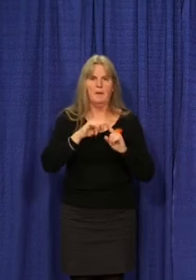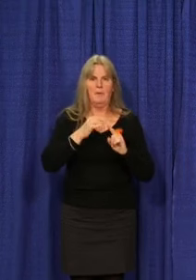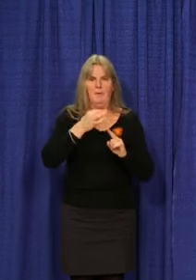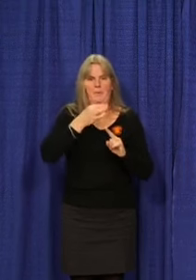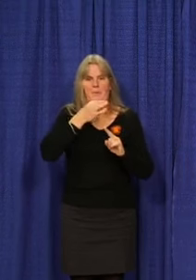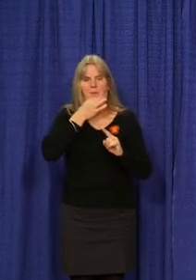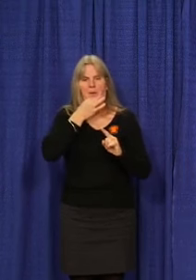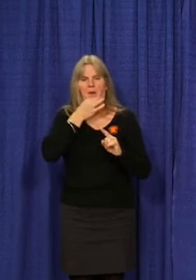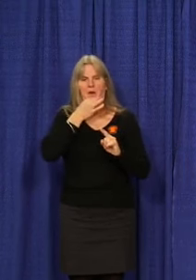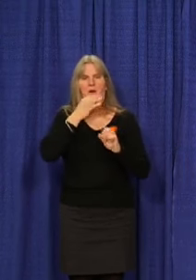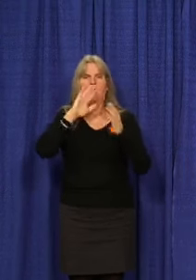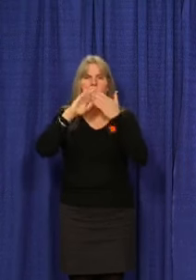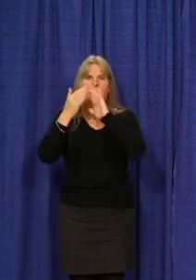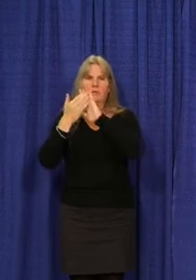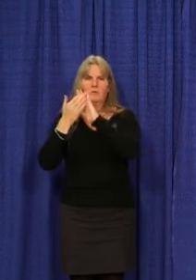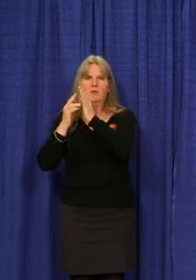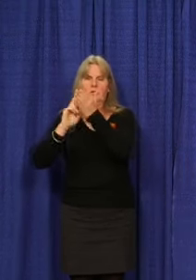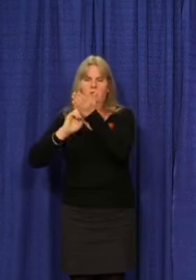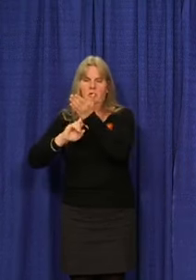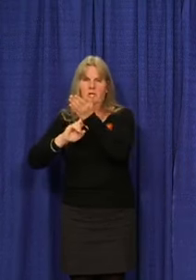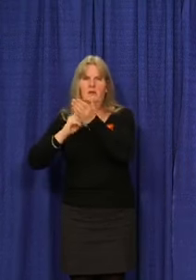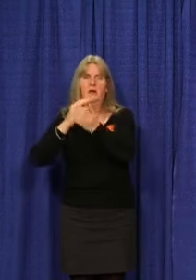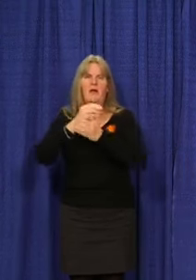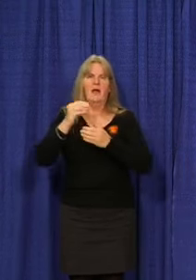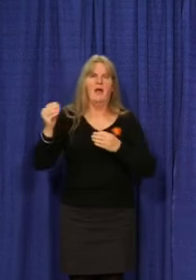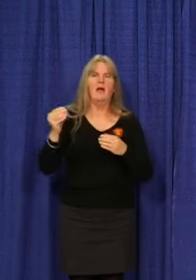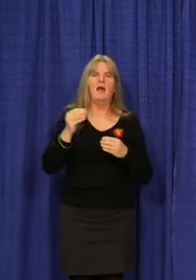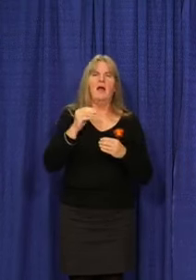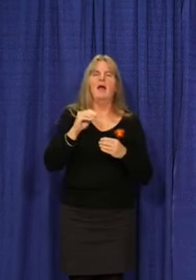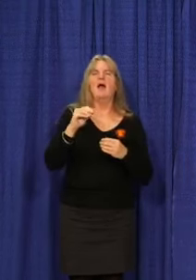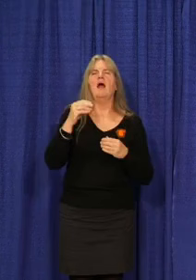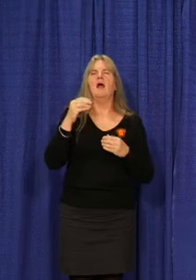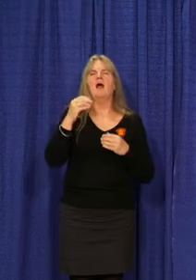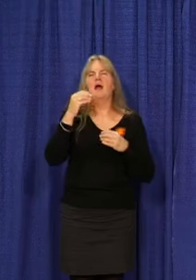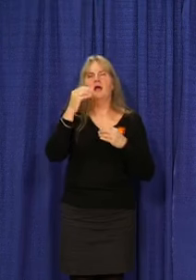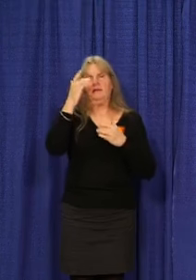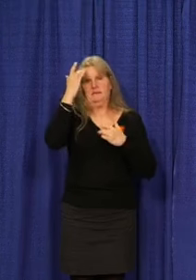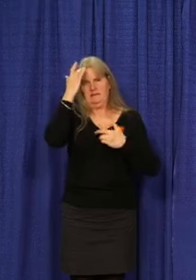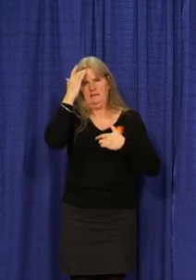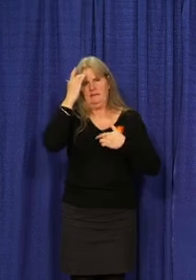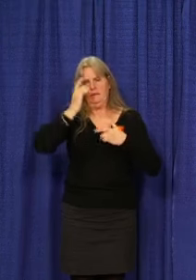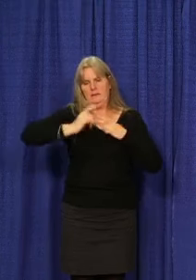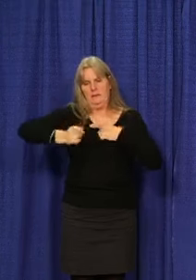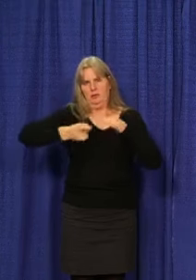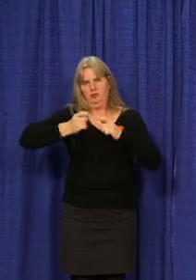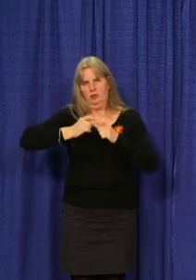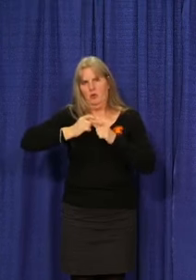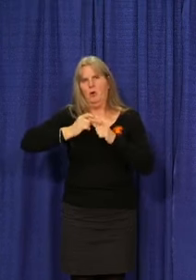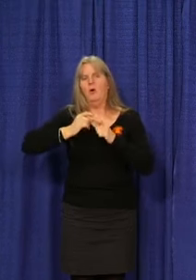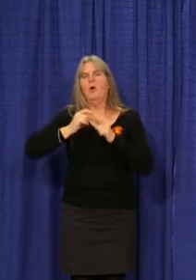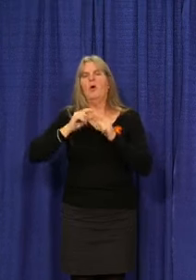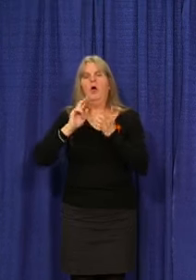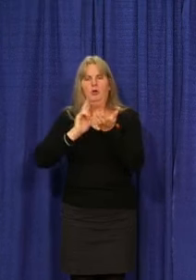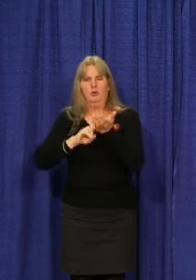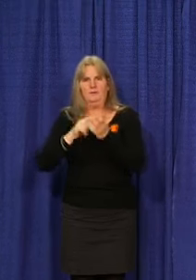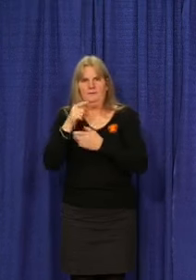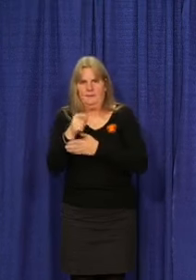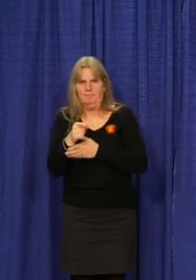the community nurses and YCDC nurses that do this every day, and it literally is their bread and